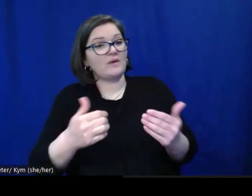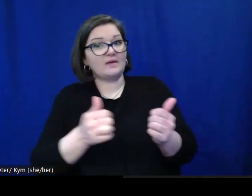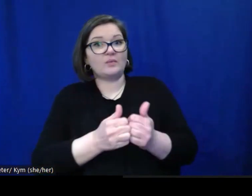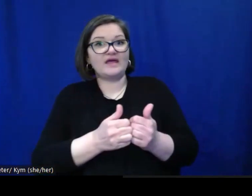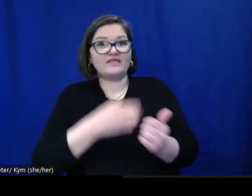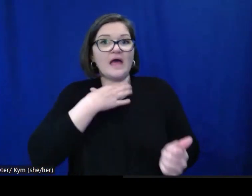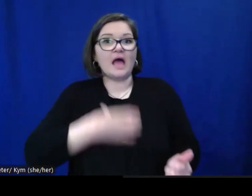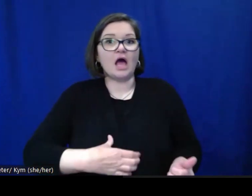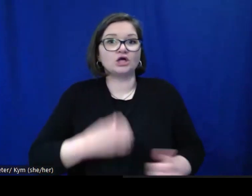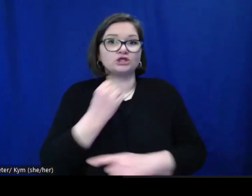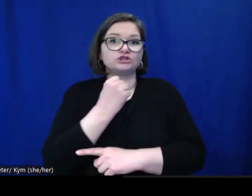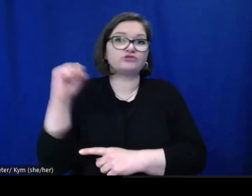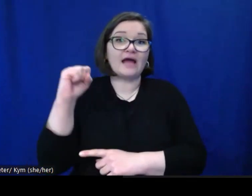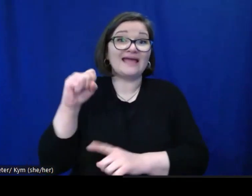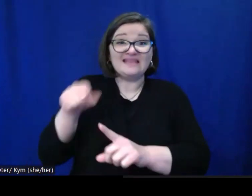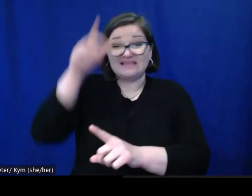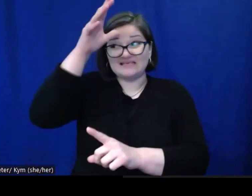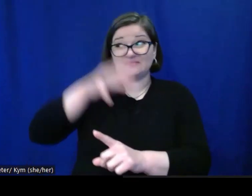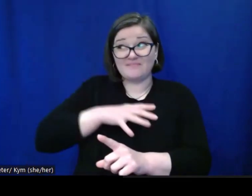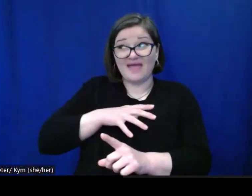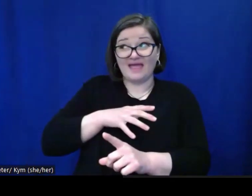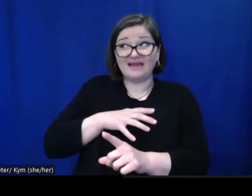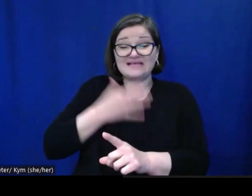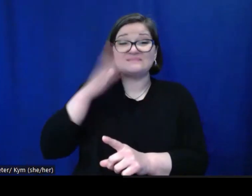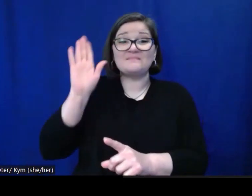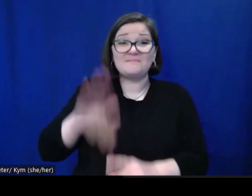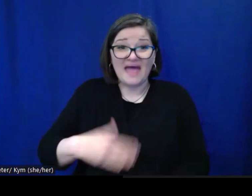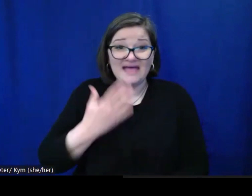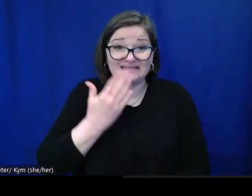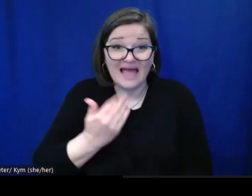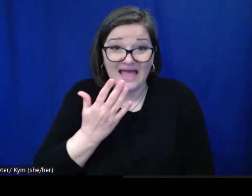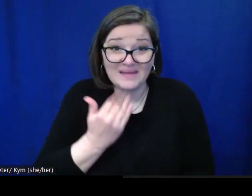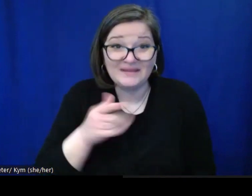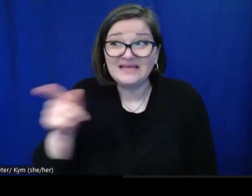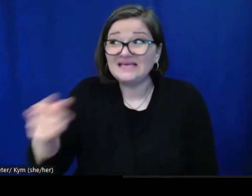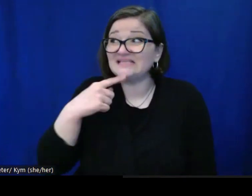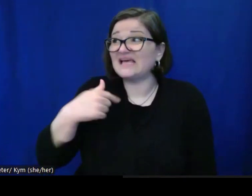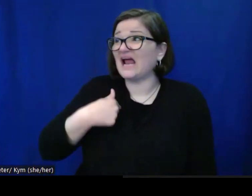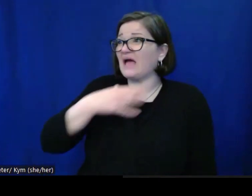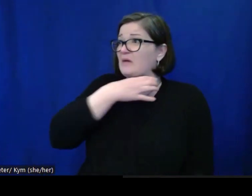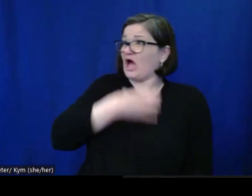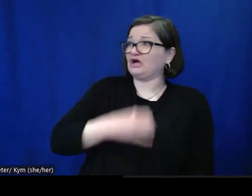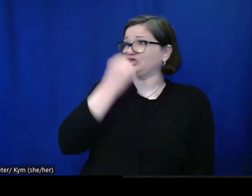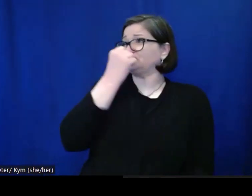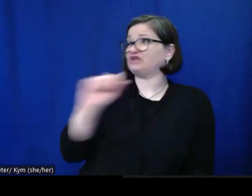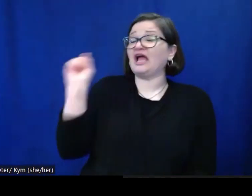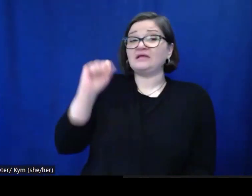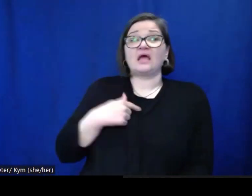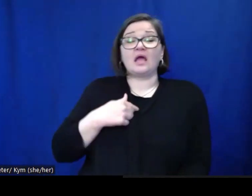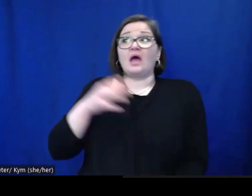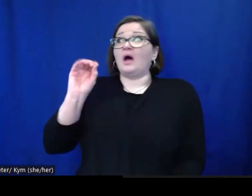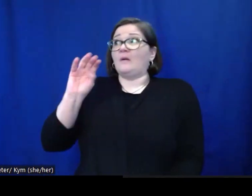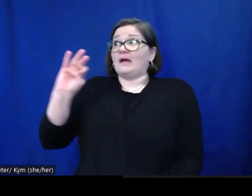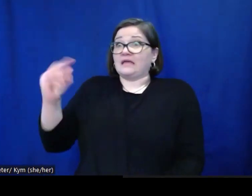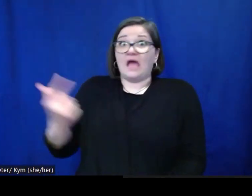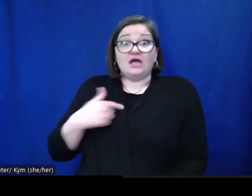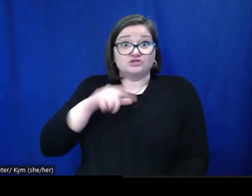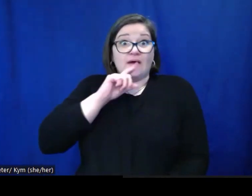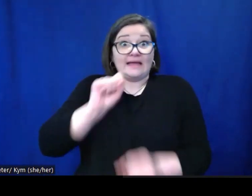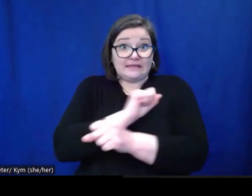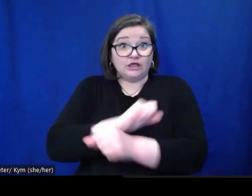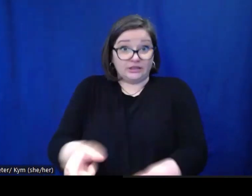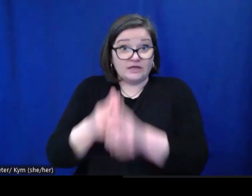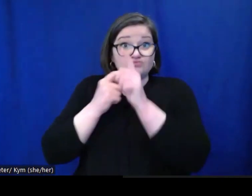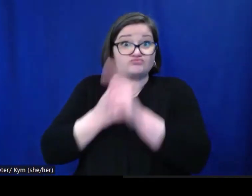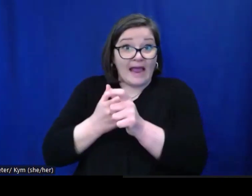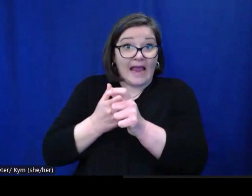diabetic. When he said, I'm going on a hunger strike, I was like, oh my God. So I ran, I mean, literally, the nursing home is next